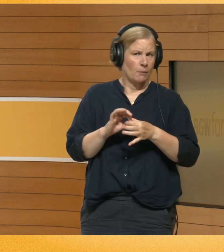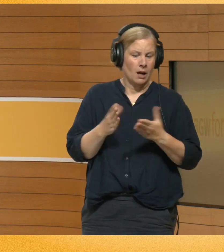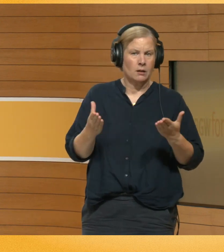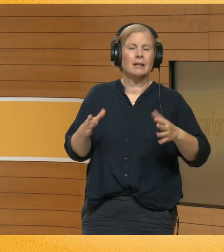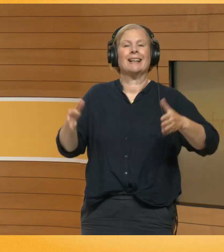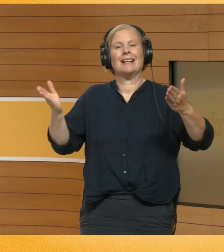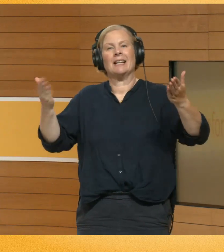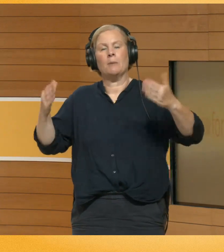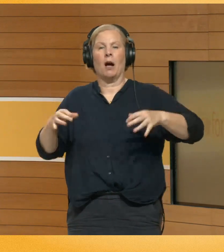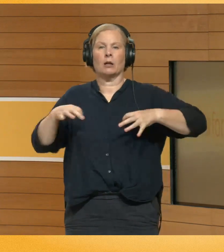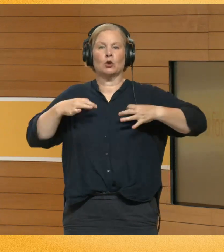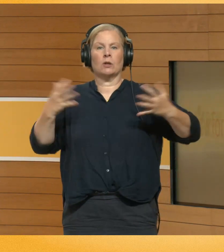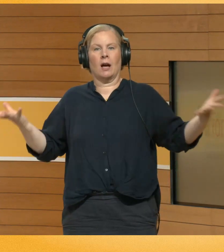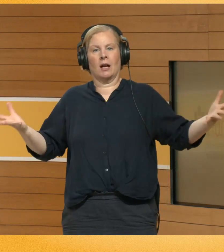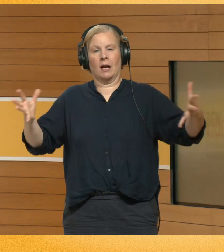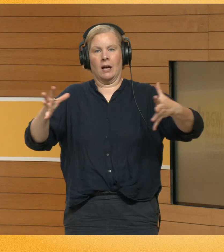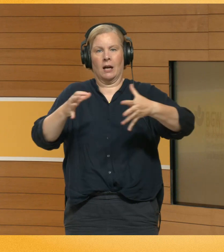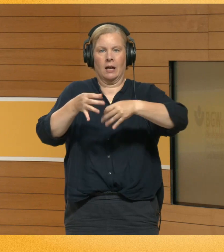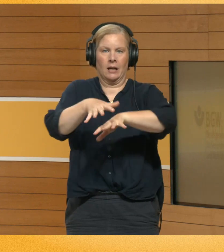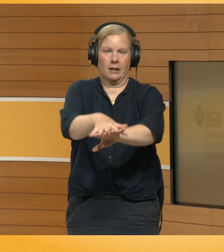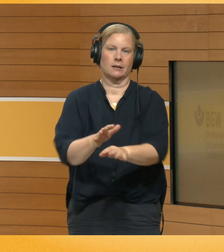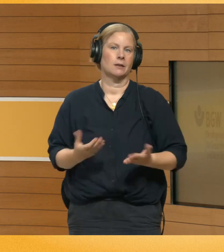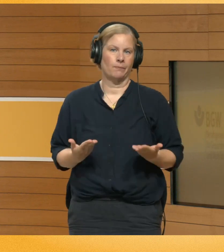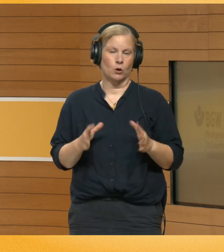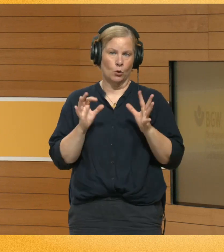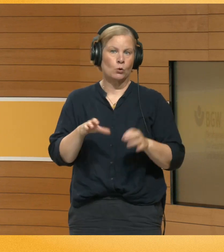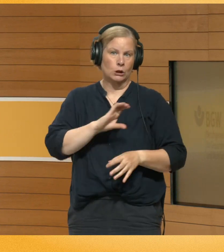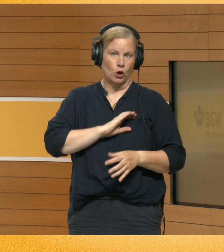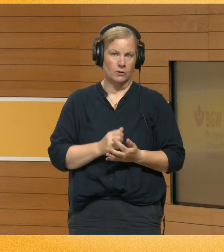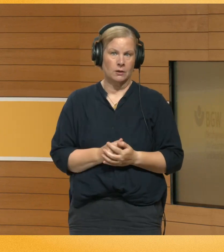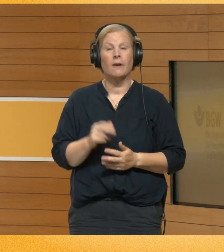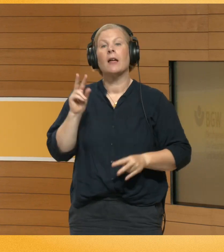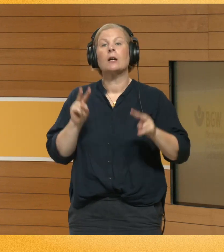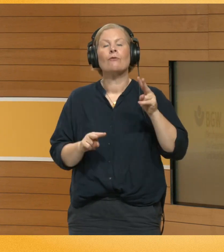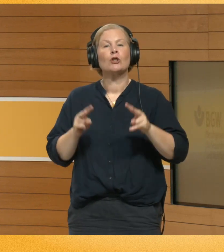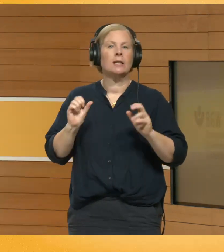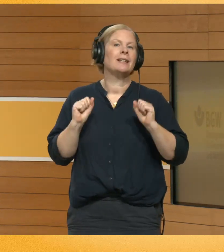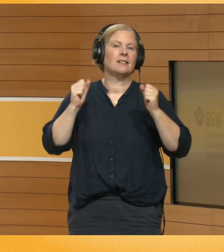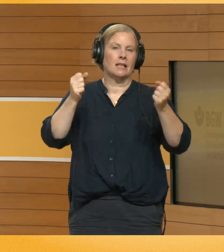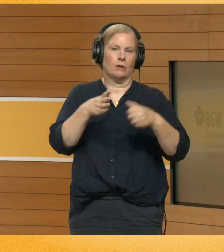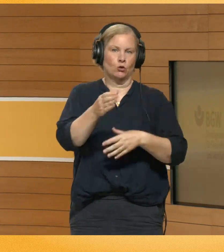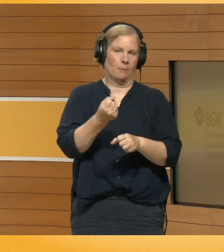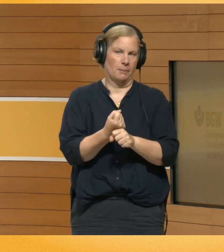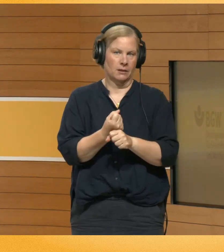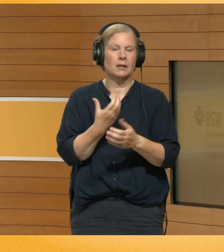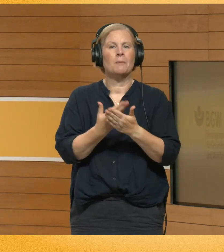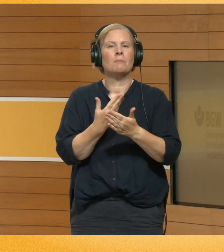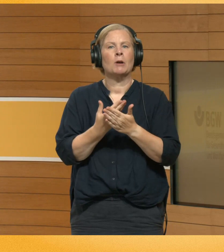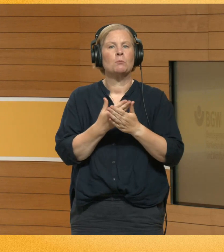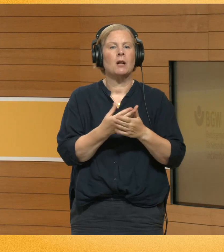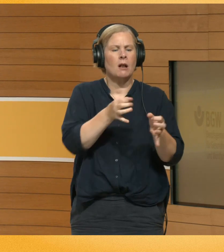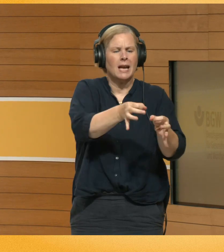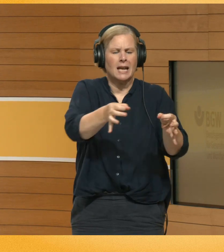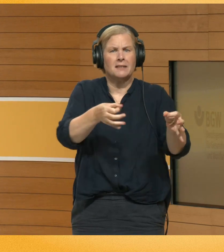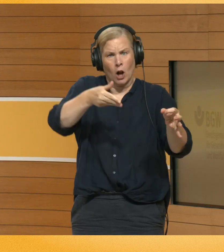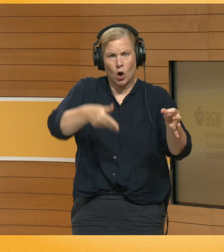likes of Vanuatu to look at, because they're smaller island states who need transition. They can actually make change quite